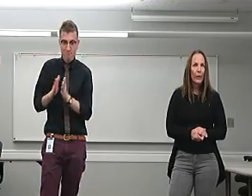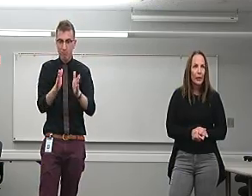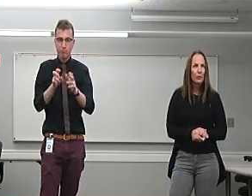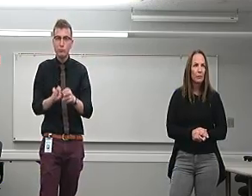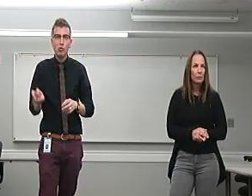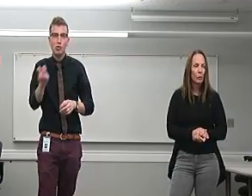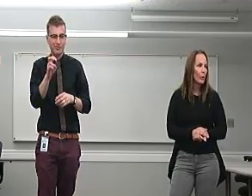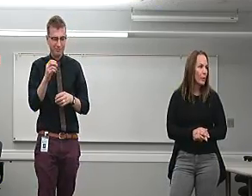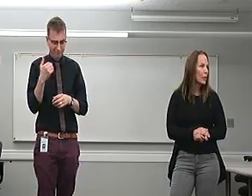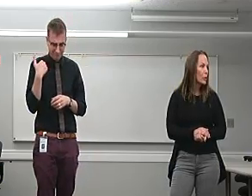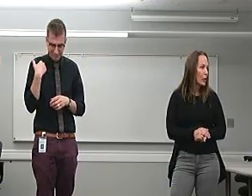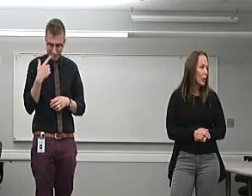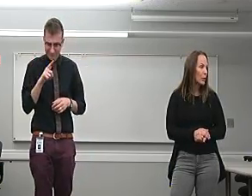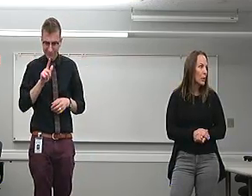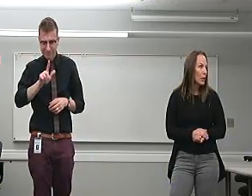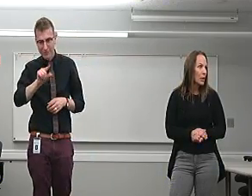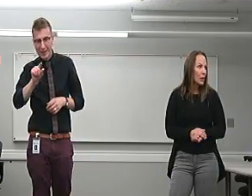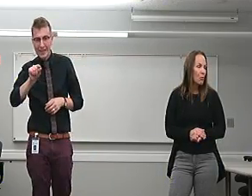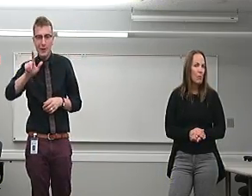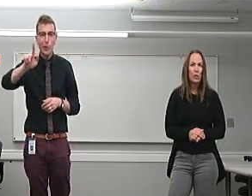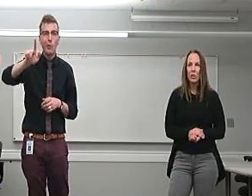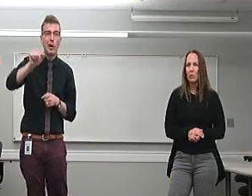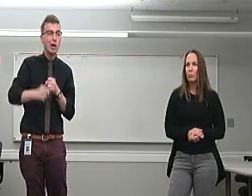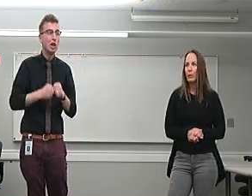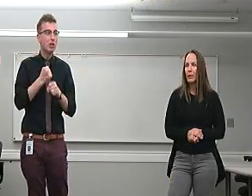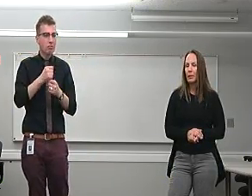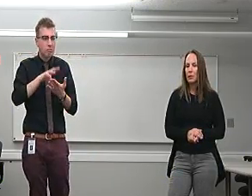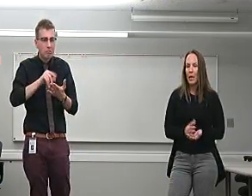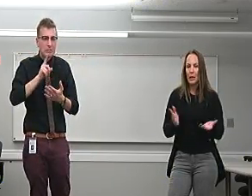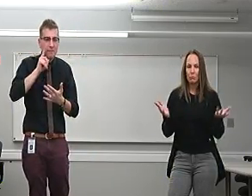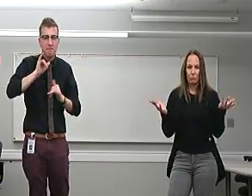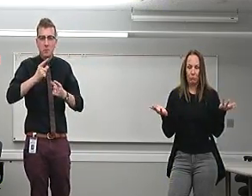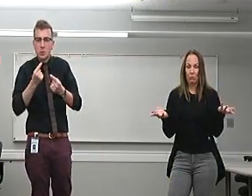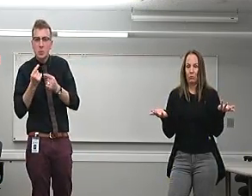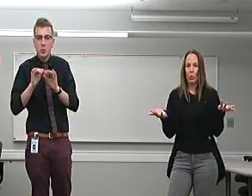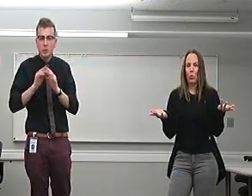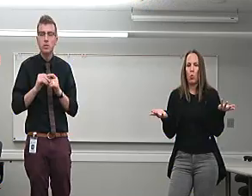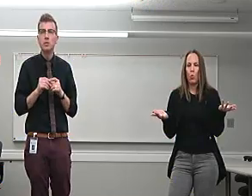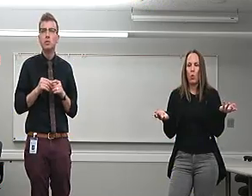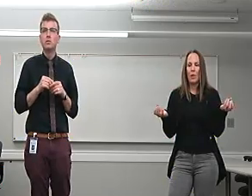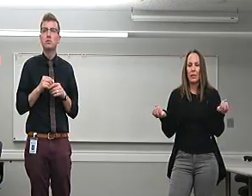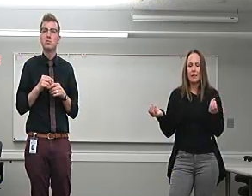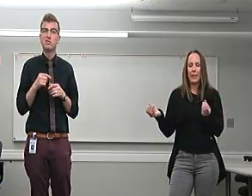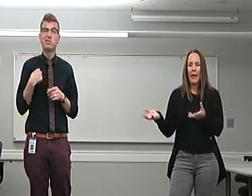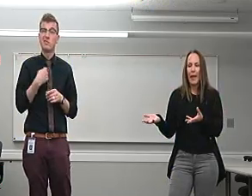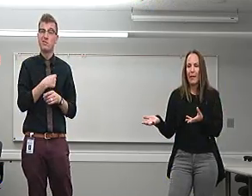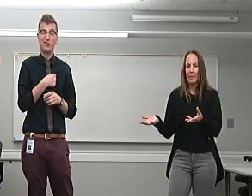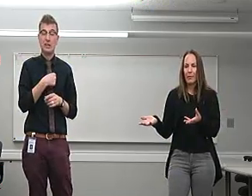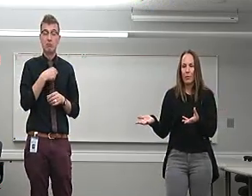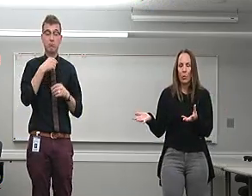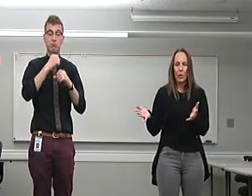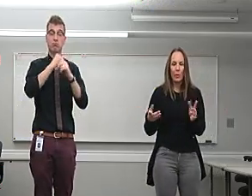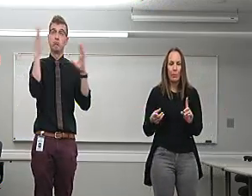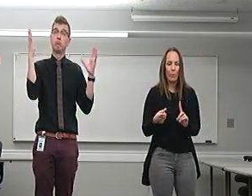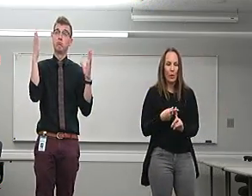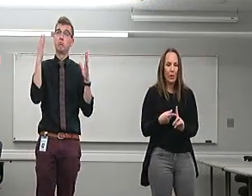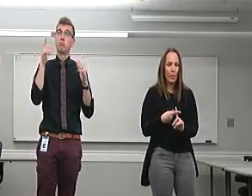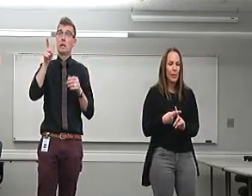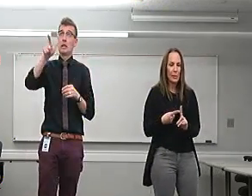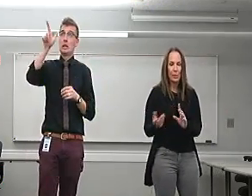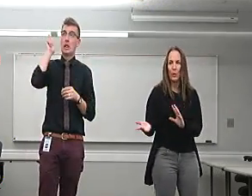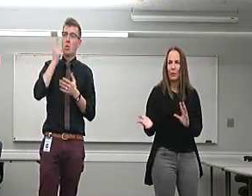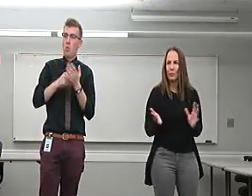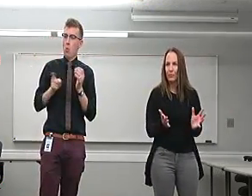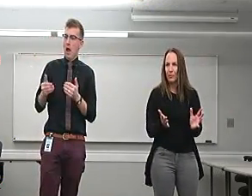21 years ago, we just really looked at what does Leah have, what are the pluses that we can